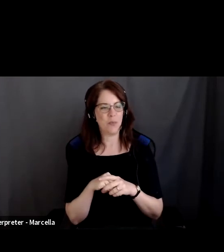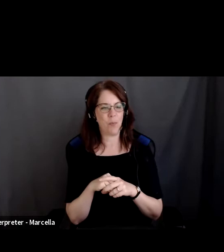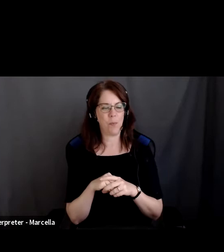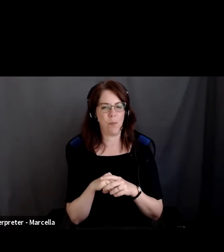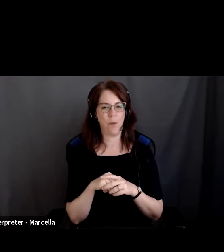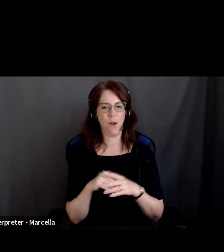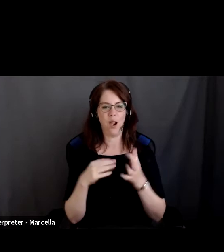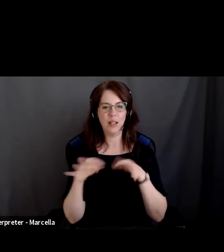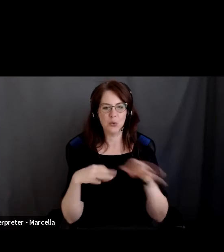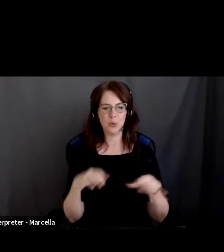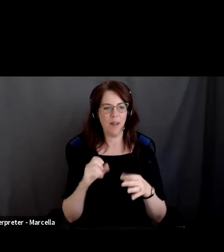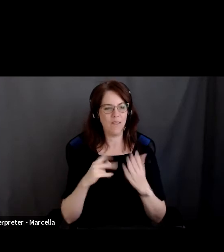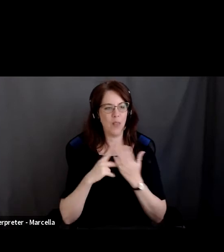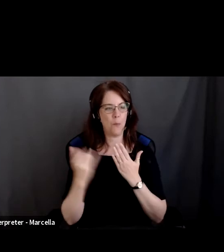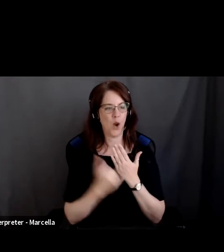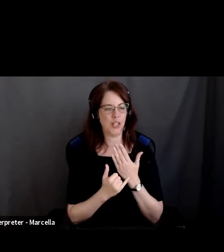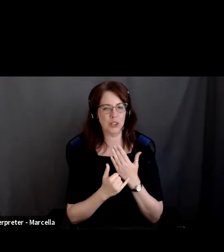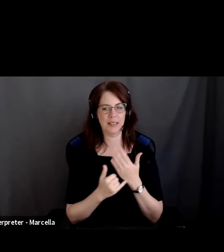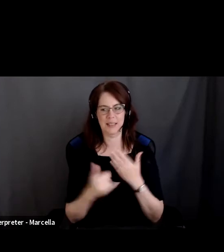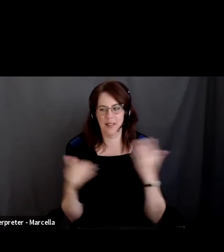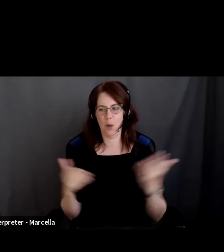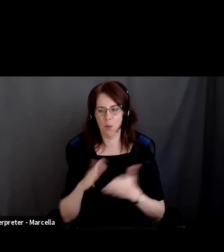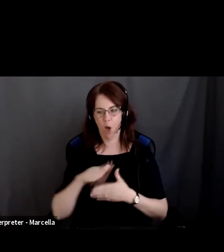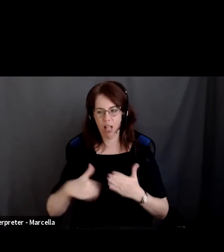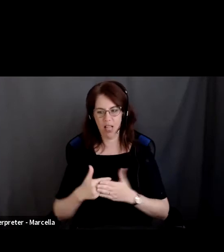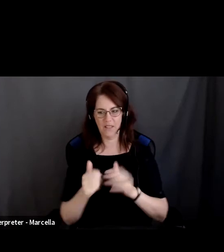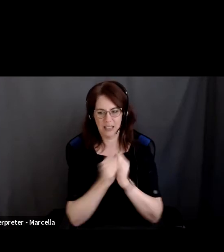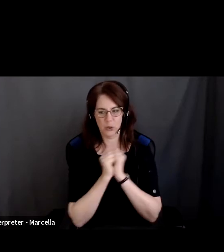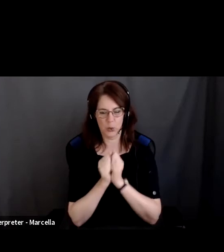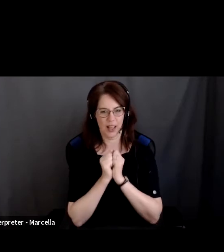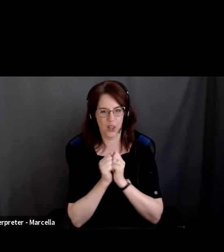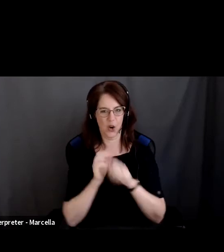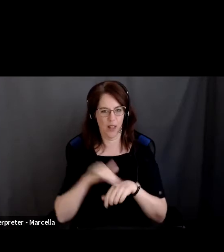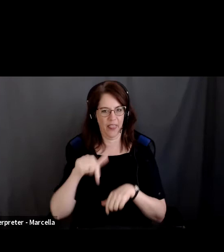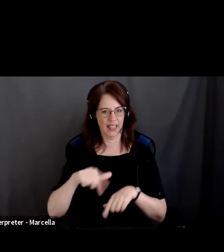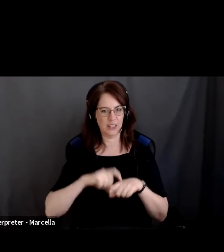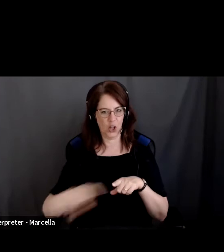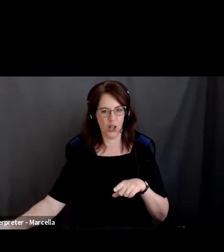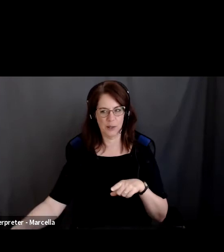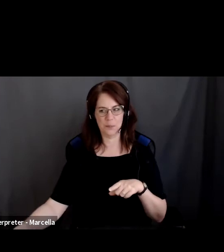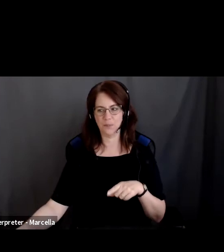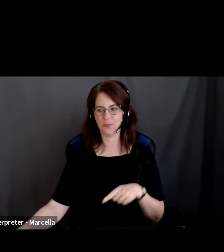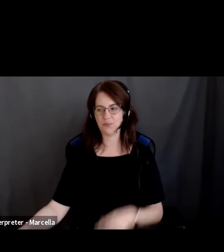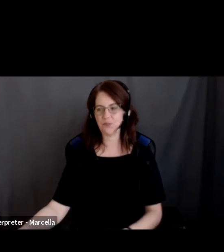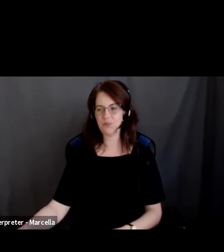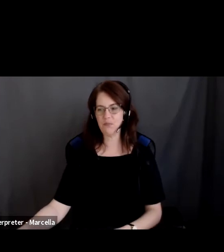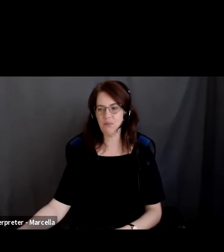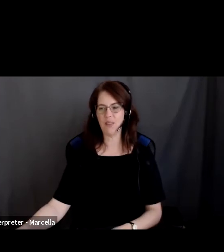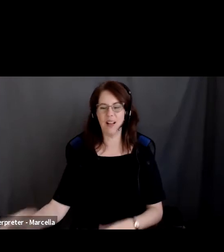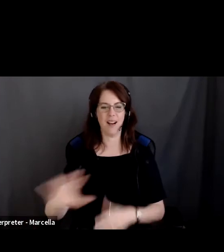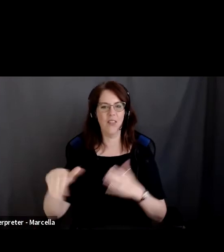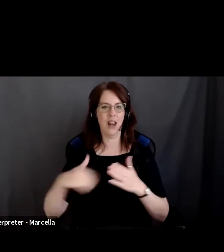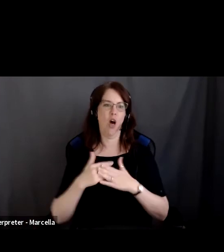a description of the projects that have brought all of us together on this call and then all of us together at this